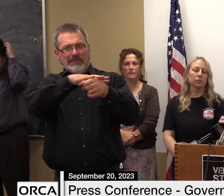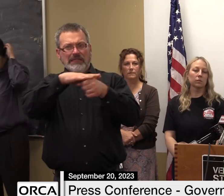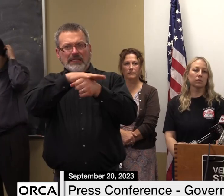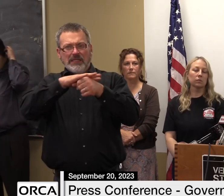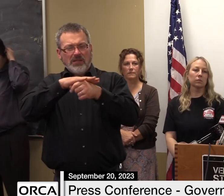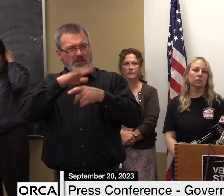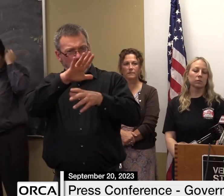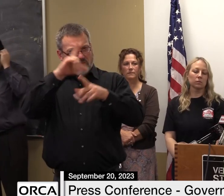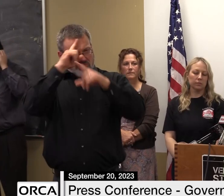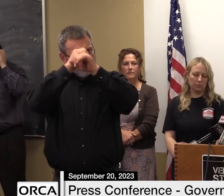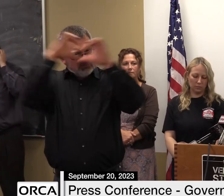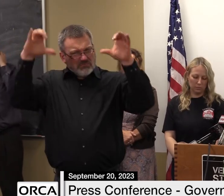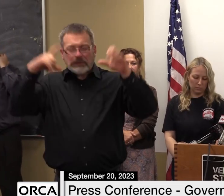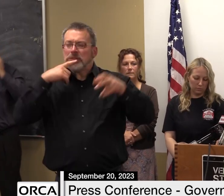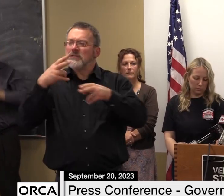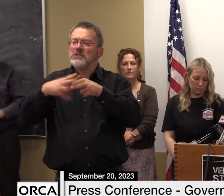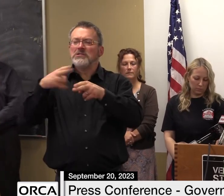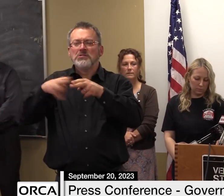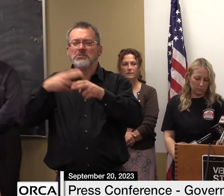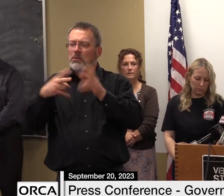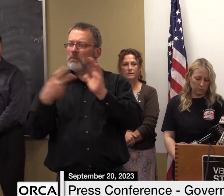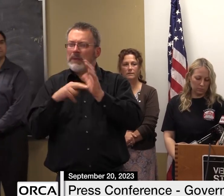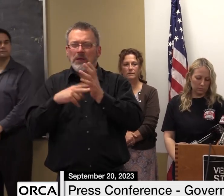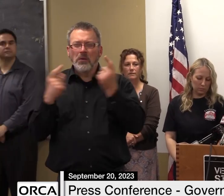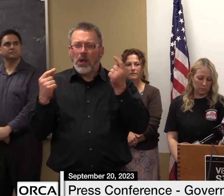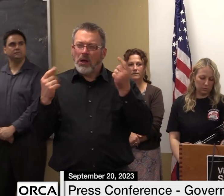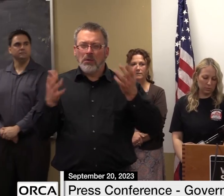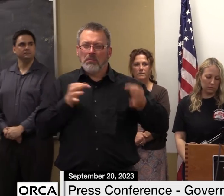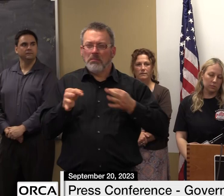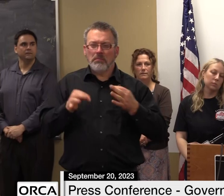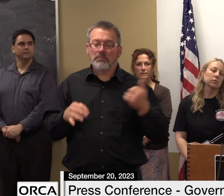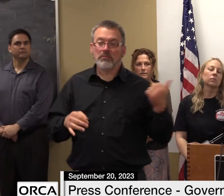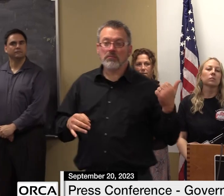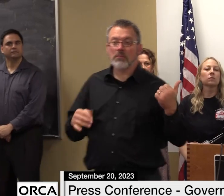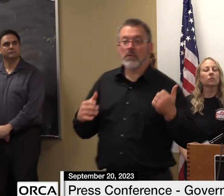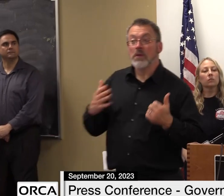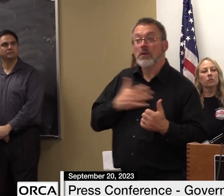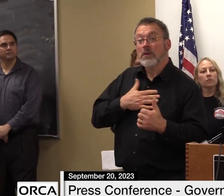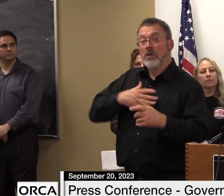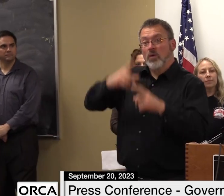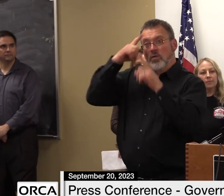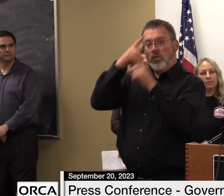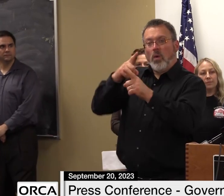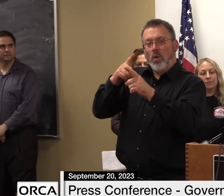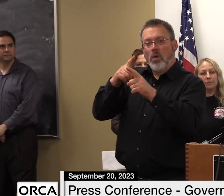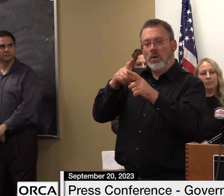take? Well, our goal is to have everybody in place within 90 days of